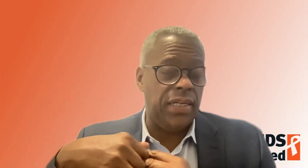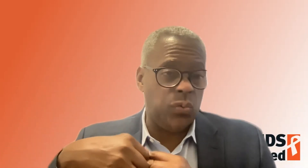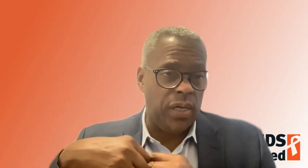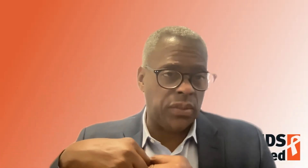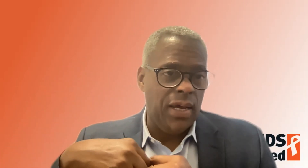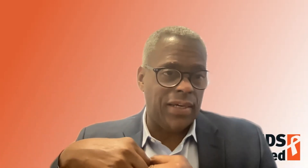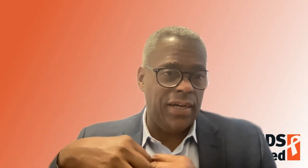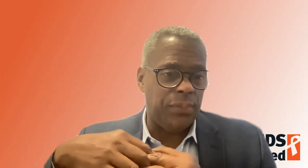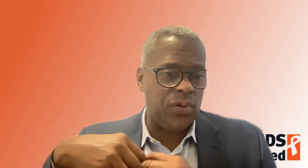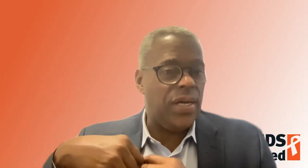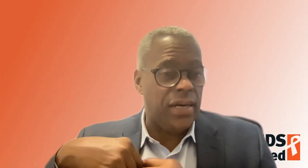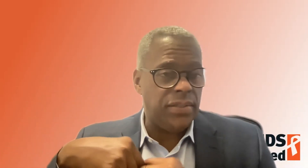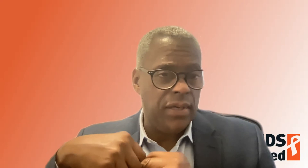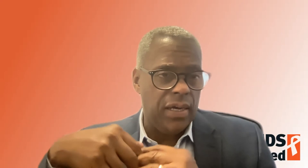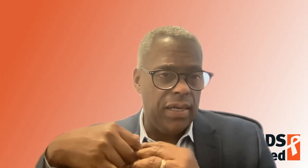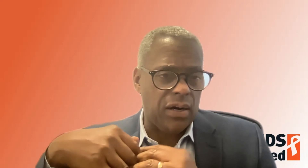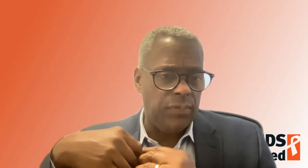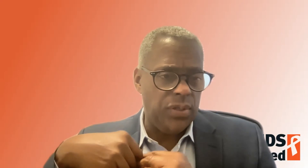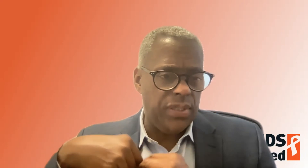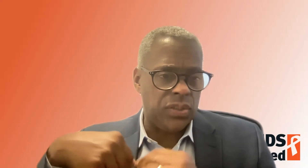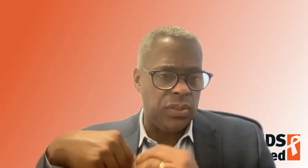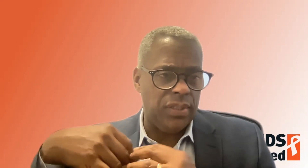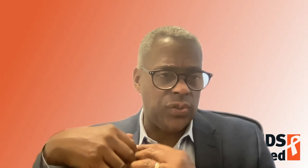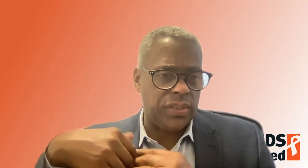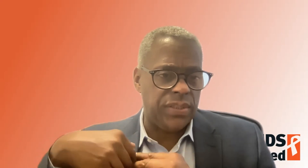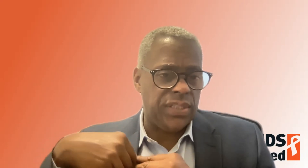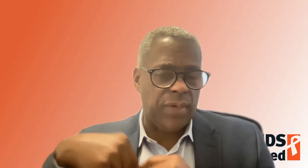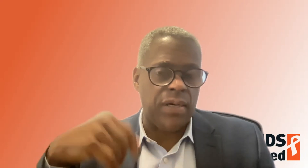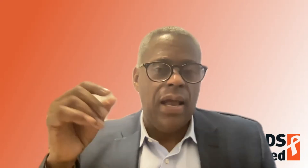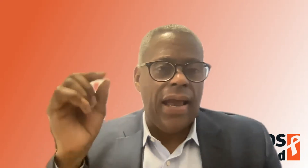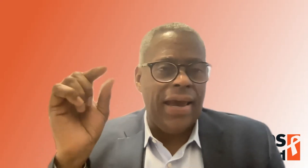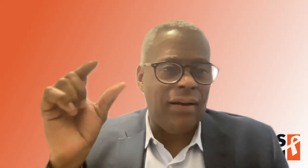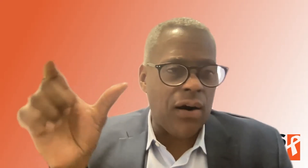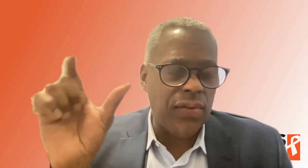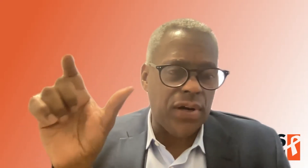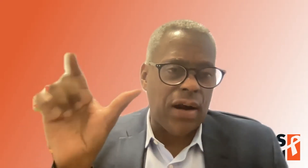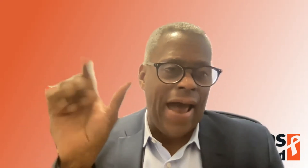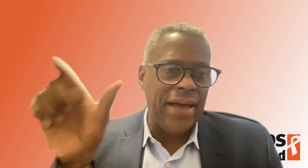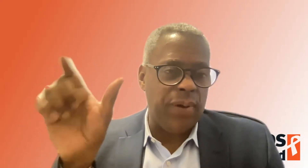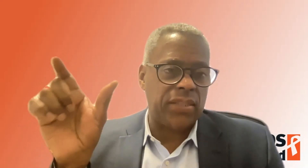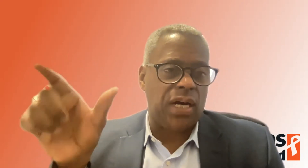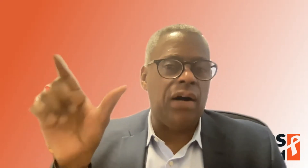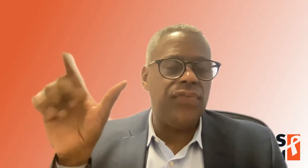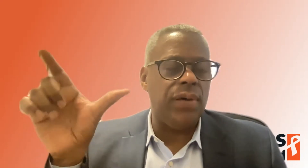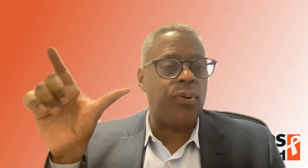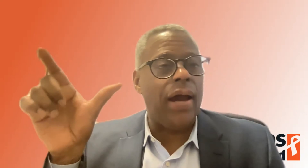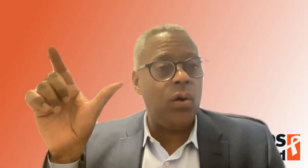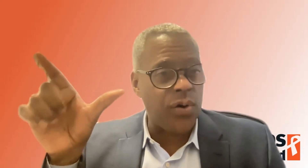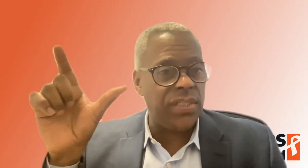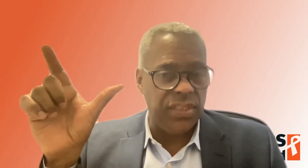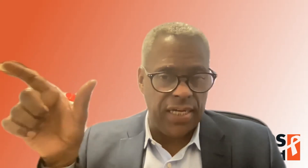attending AIDSWatch can help create in our communities to address the stigma? And are there aspects of